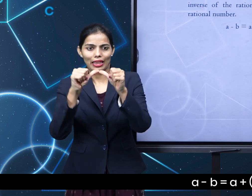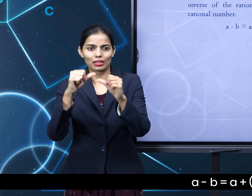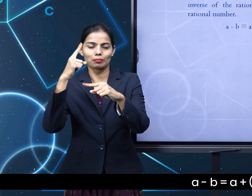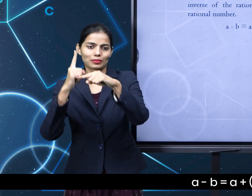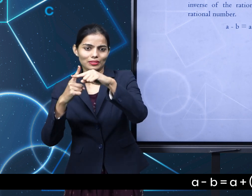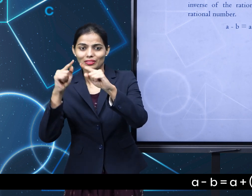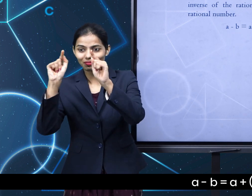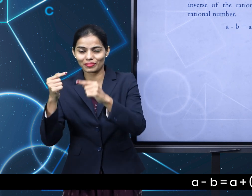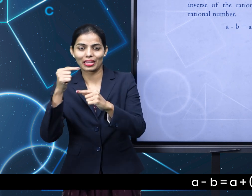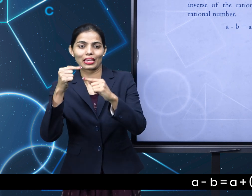plus of minus B.